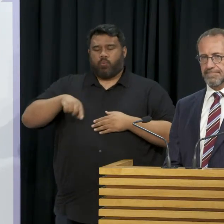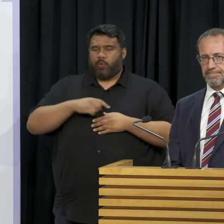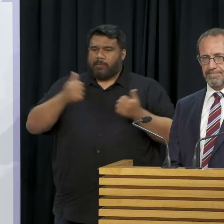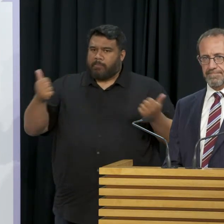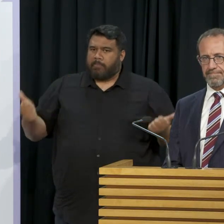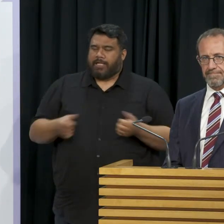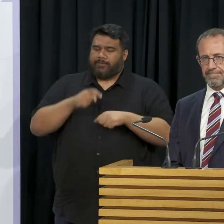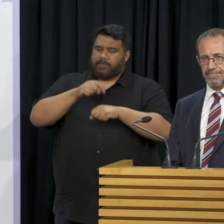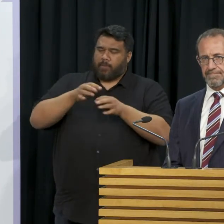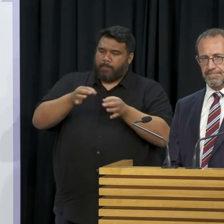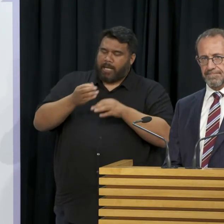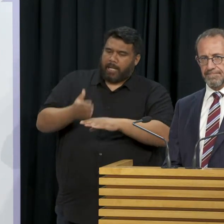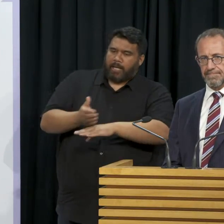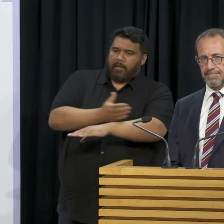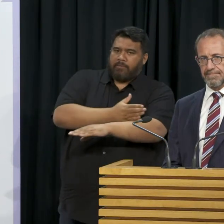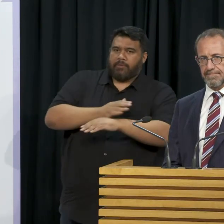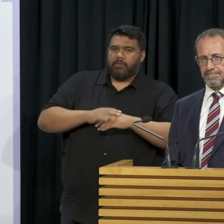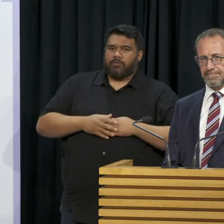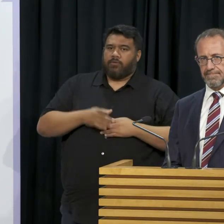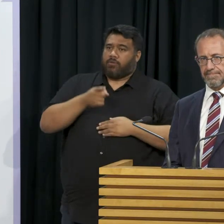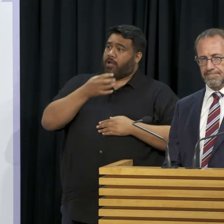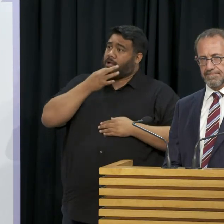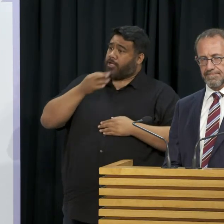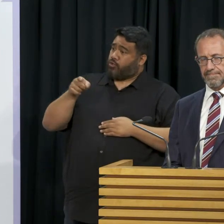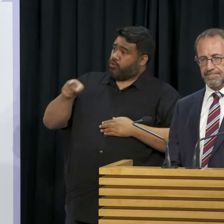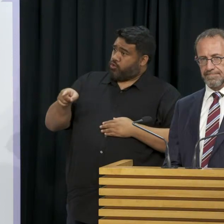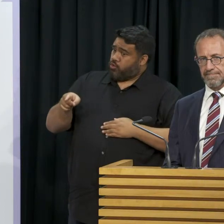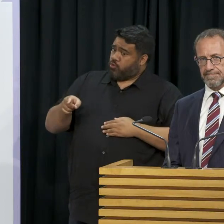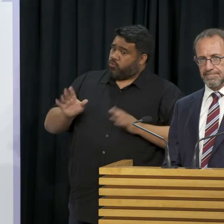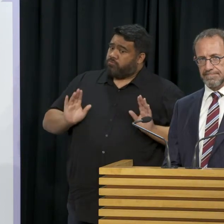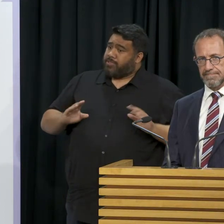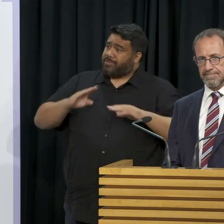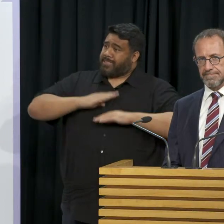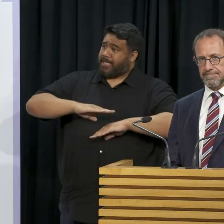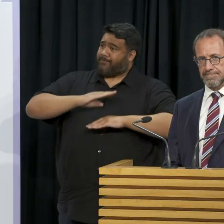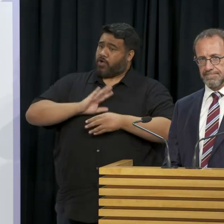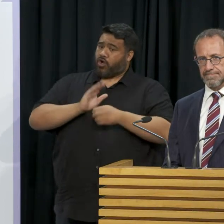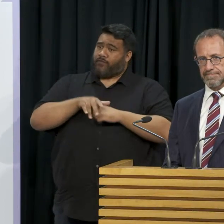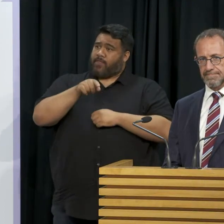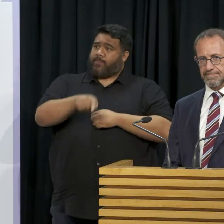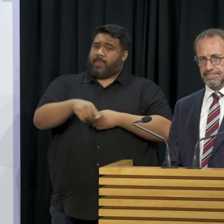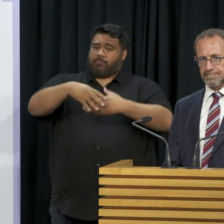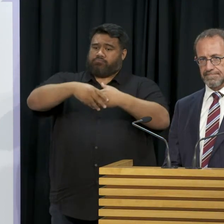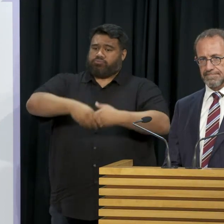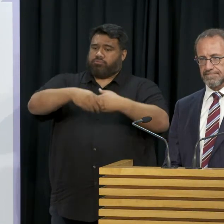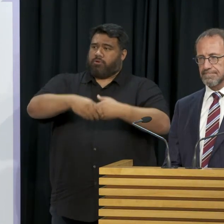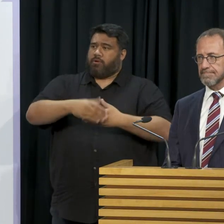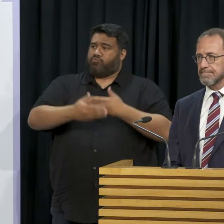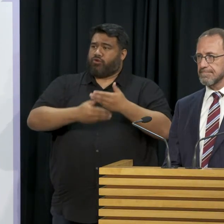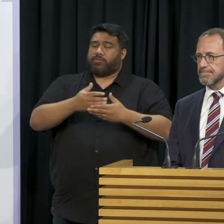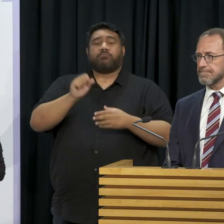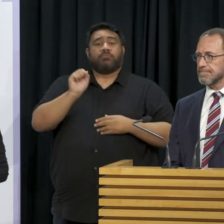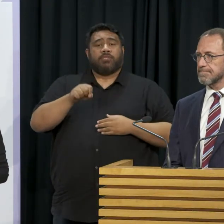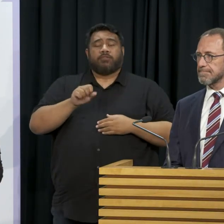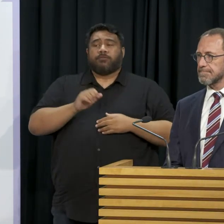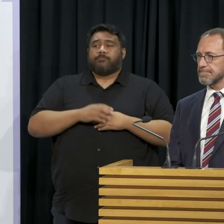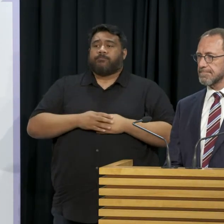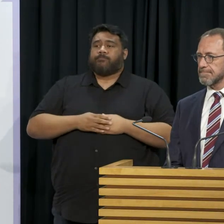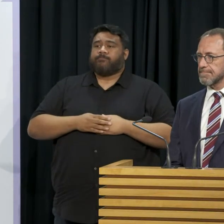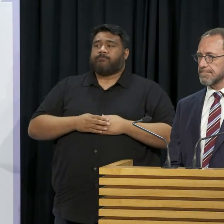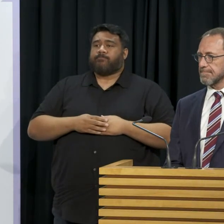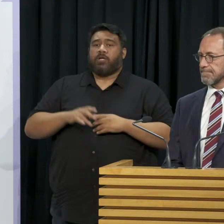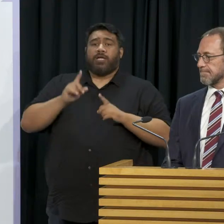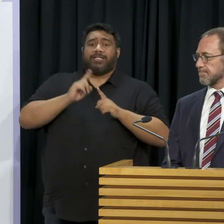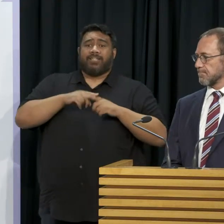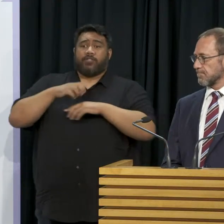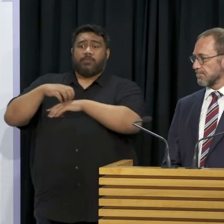developing. And are you comfortable with how the deal was done? Yes, I am. Different departments